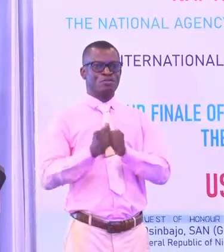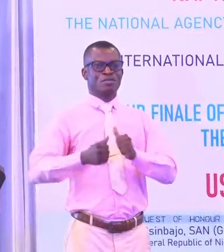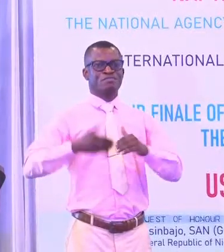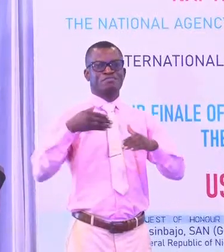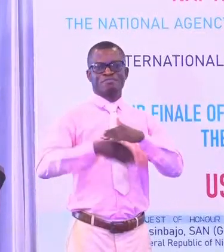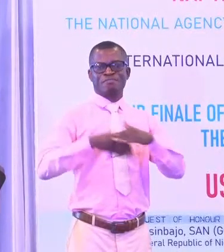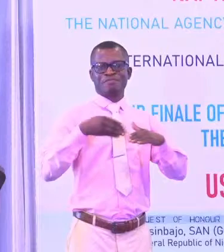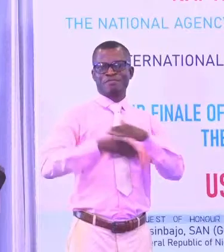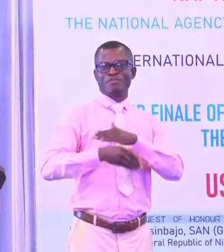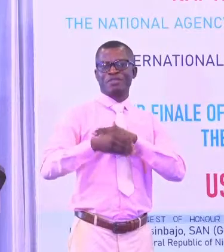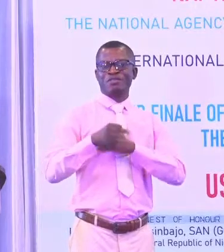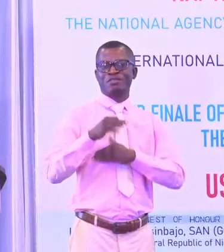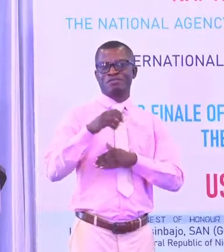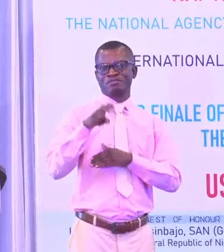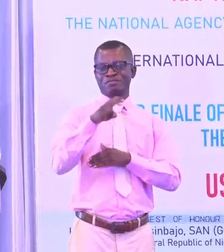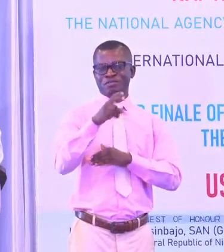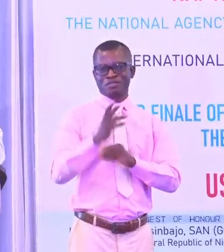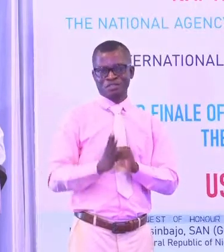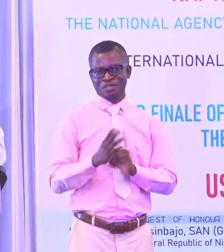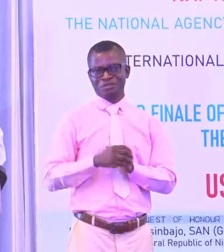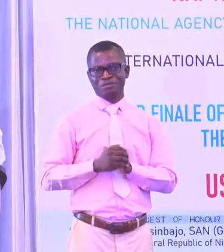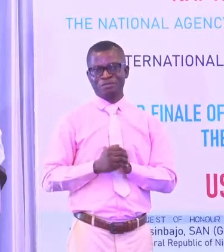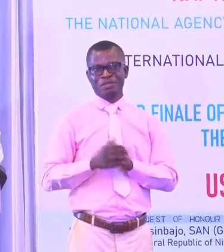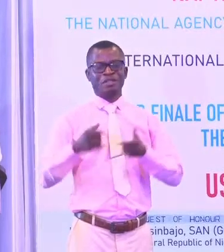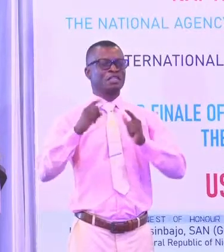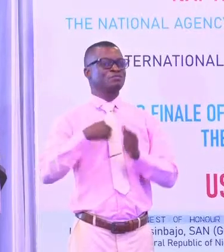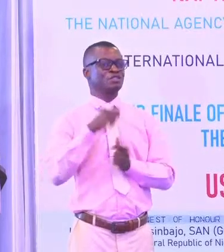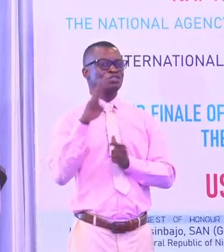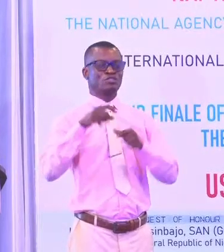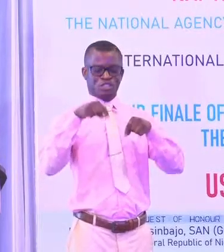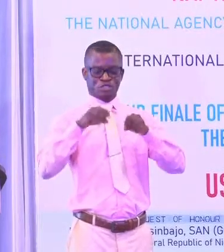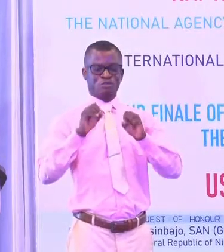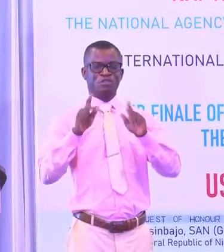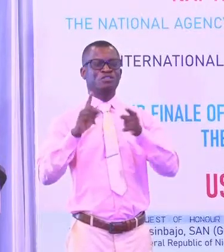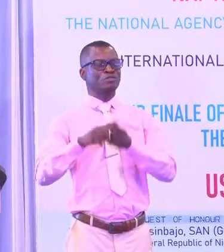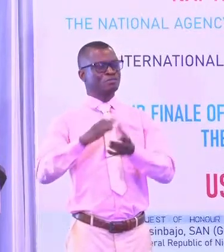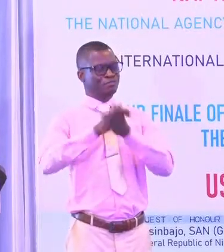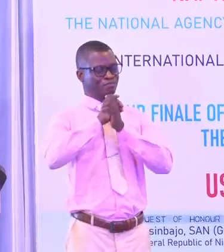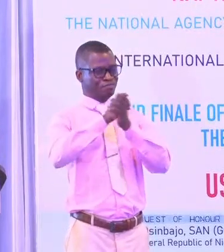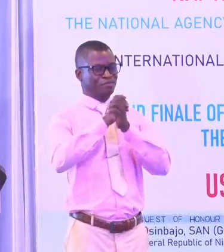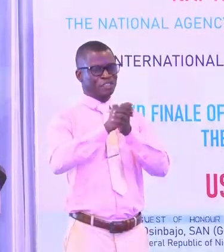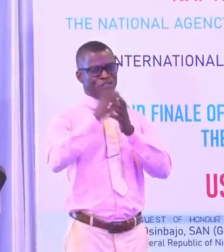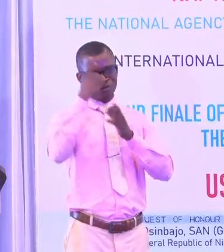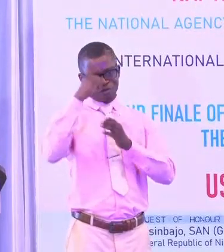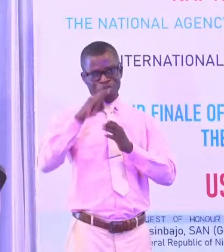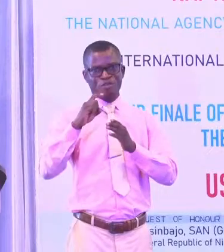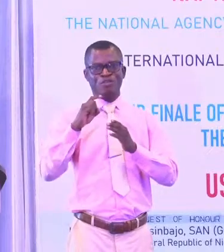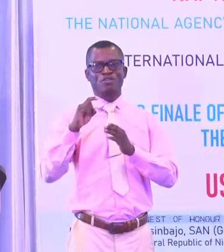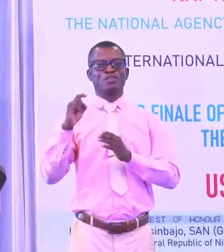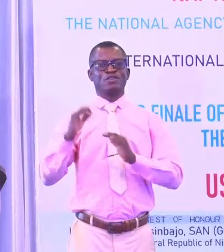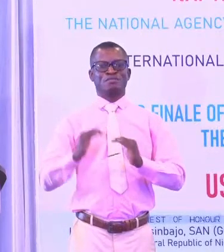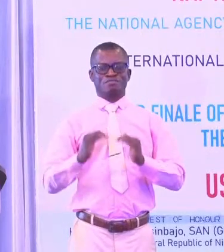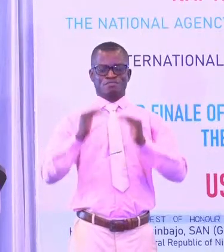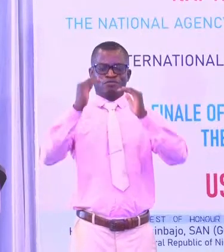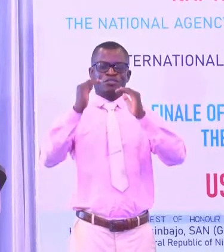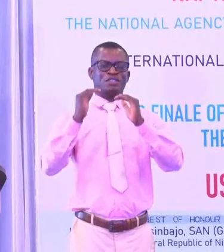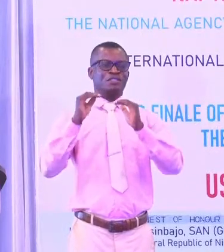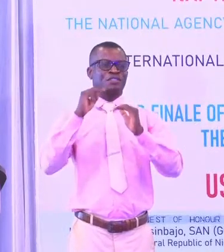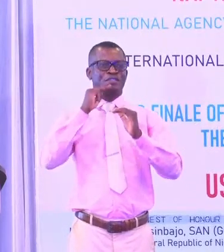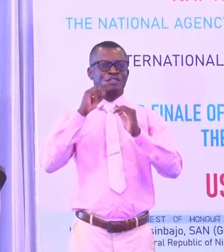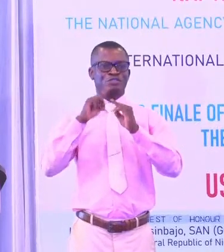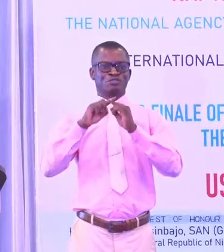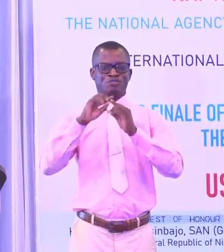Dear DG and partners, may I use this opportunity to congratulate you for the elevation of Nigeria to Tier 2 in